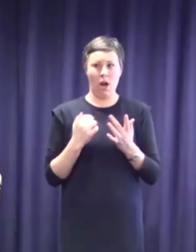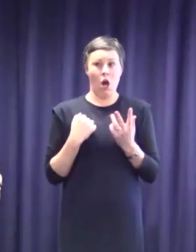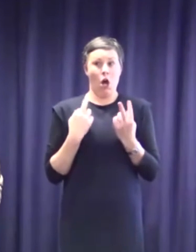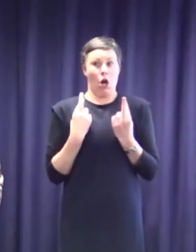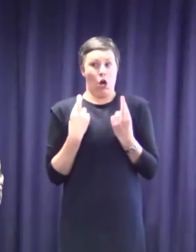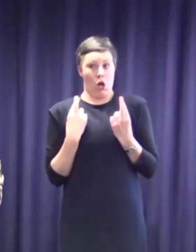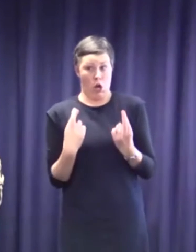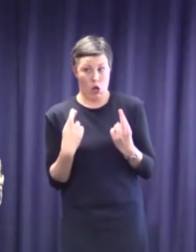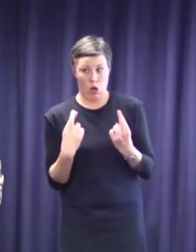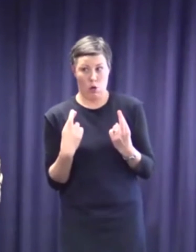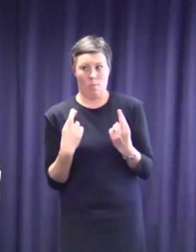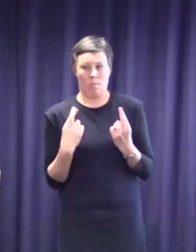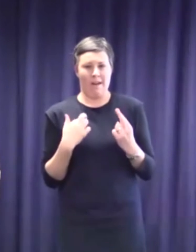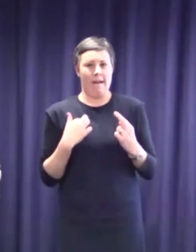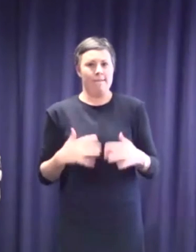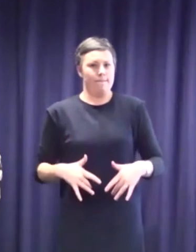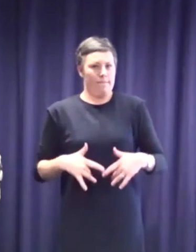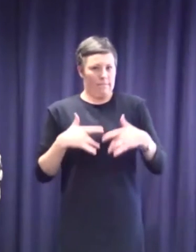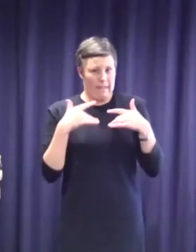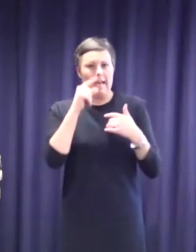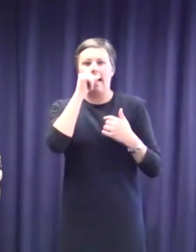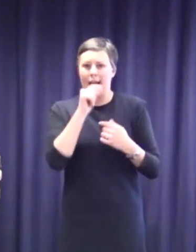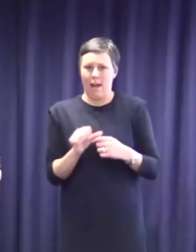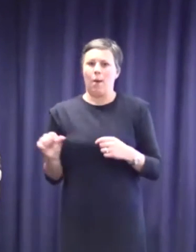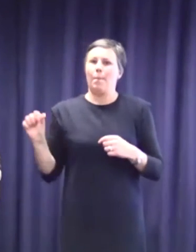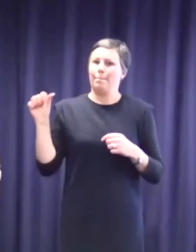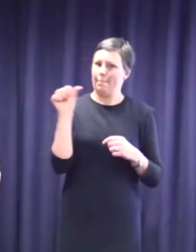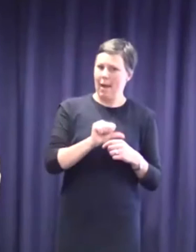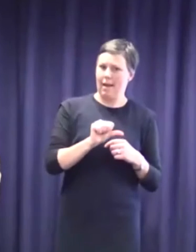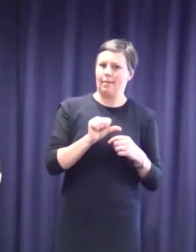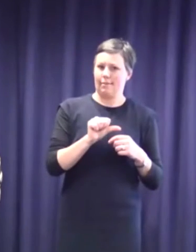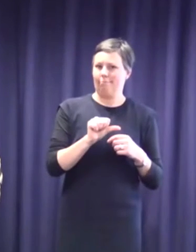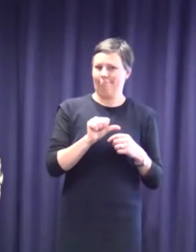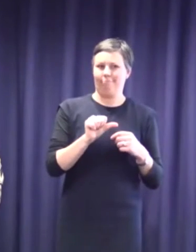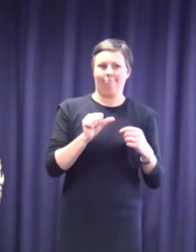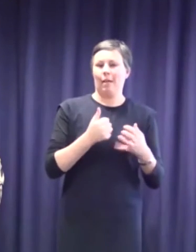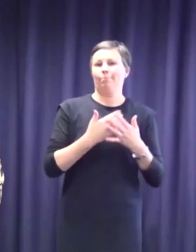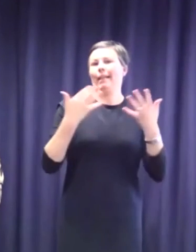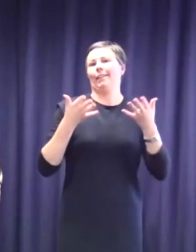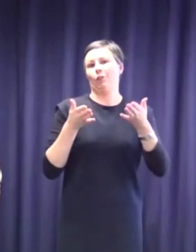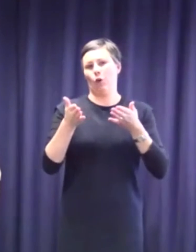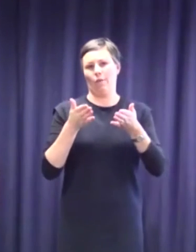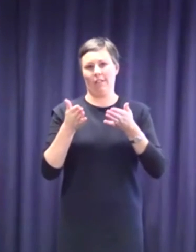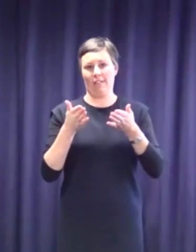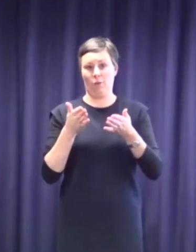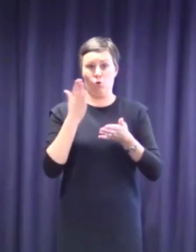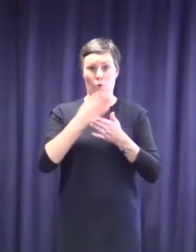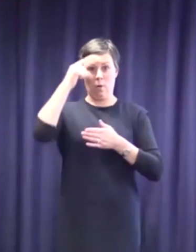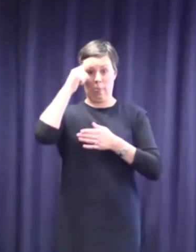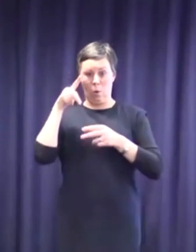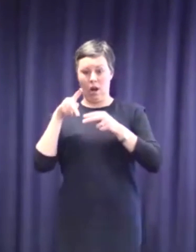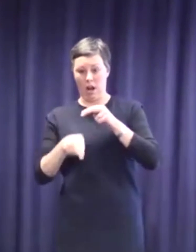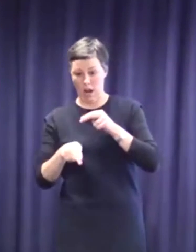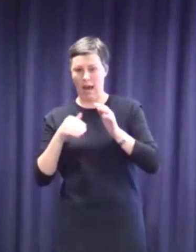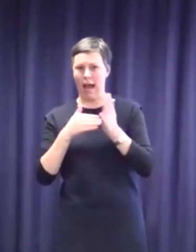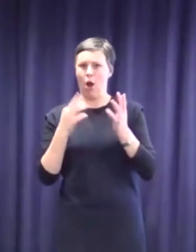anticipating that we will be able to reinstitute many of the services that we thought were not